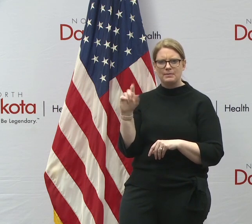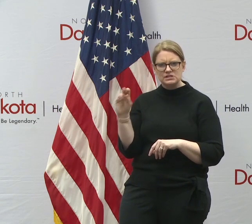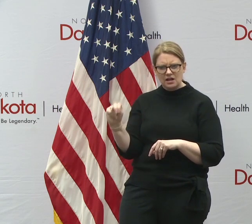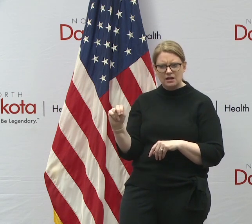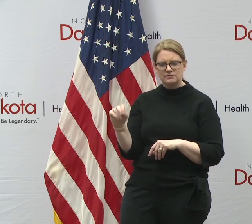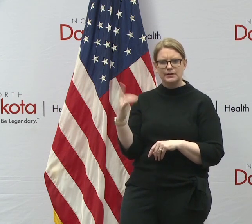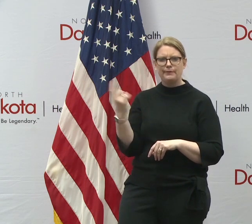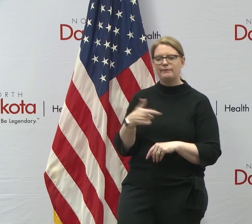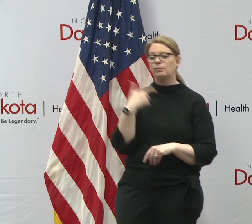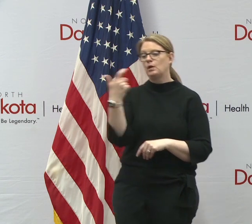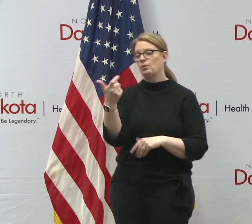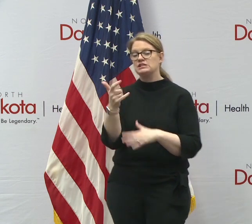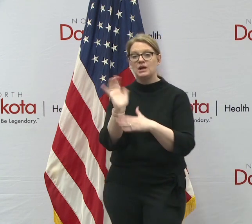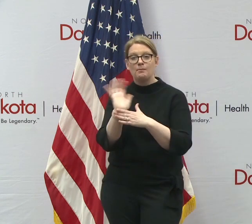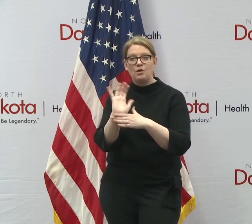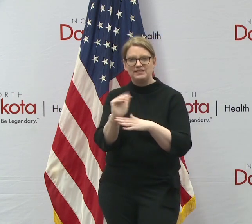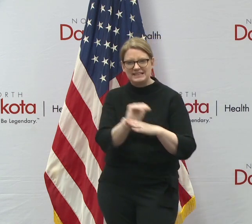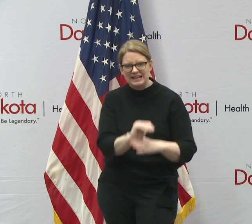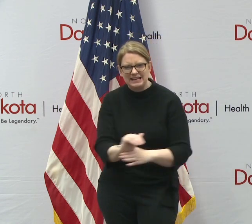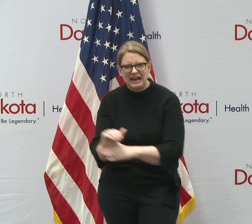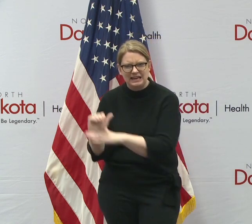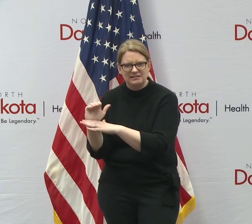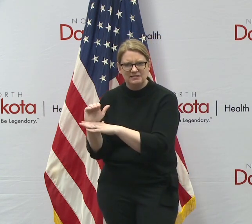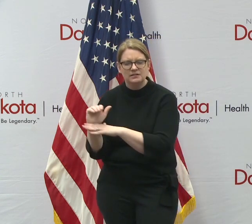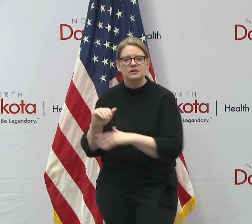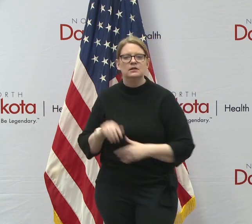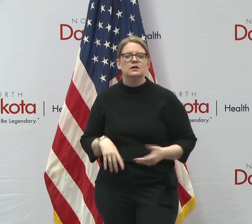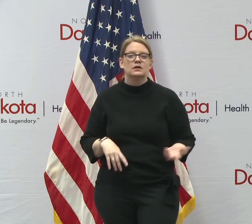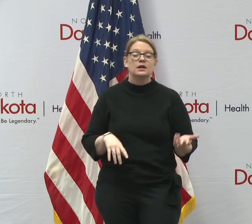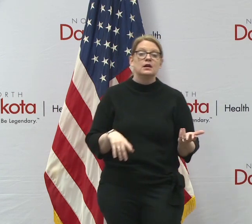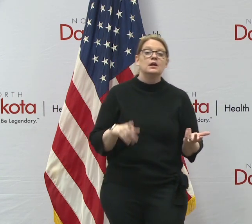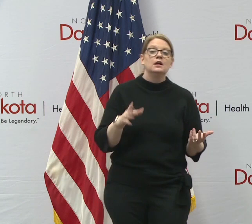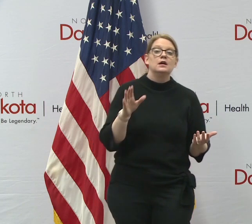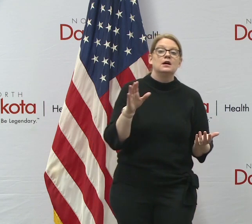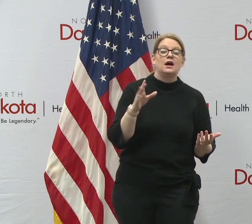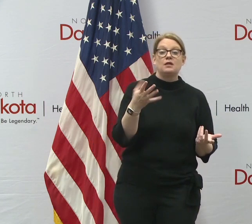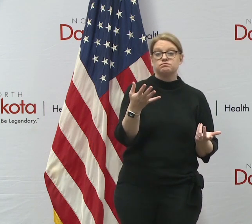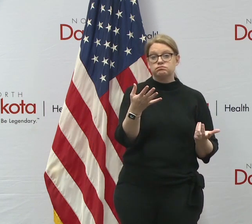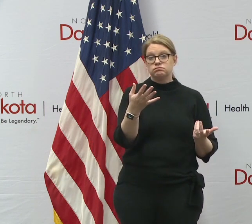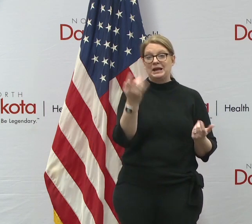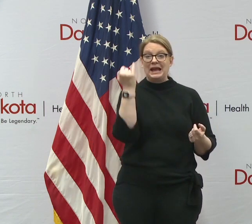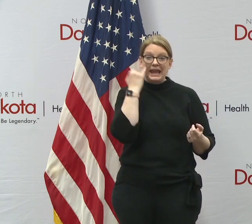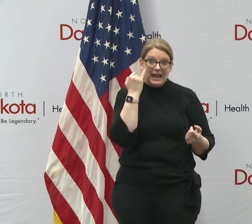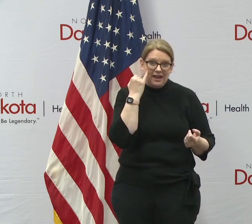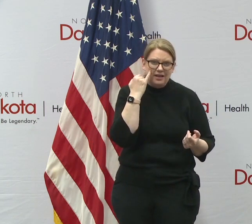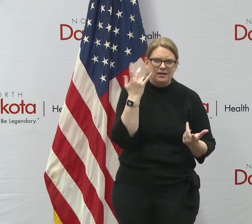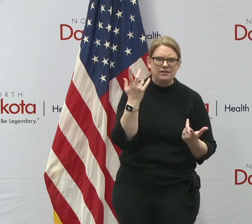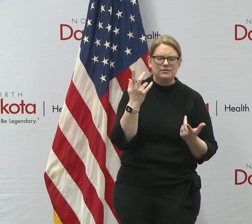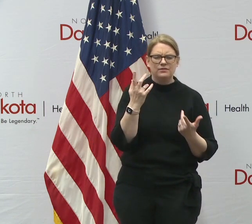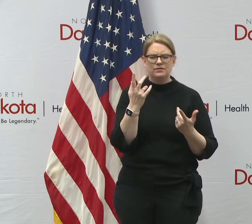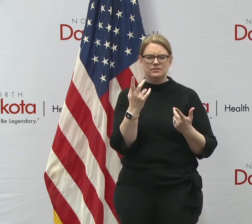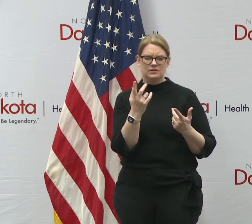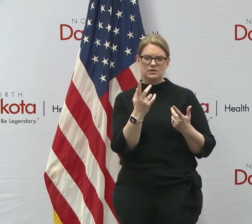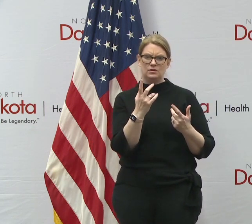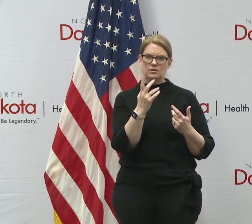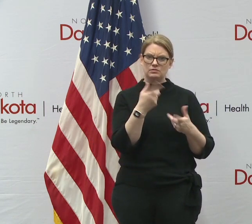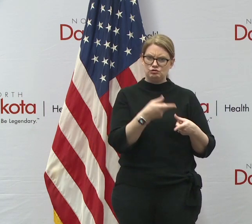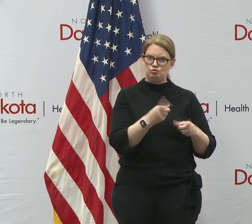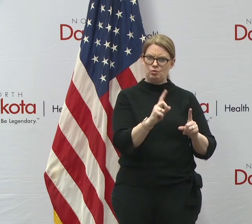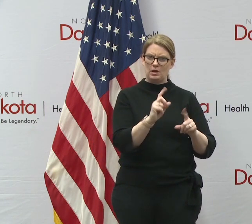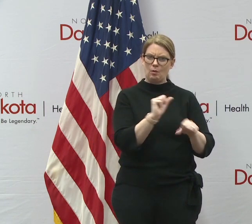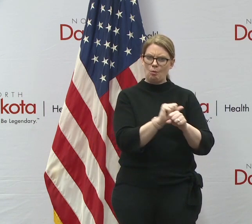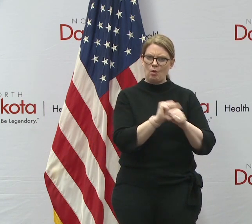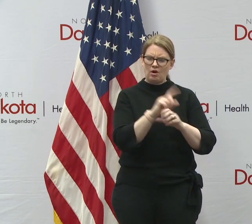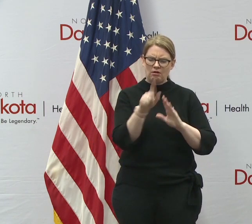and everybody watching movies at night. And so one thing we do, if somebody is having an issue with streaming, during